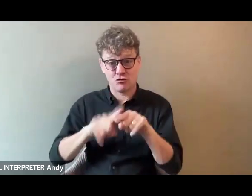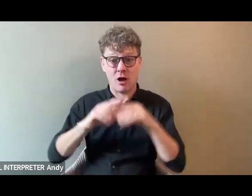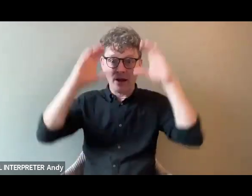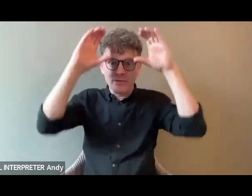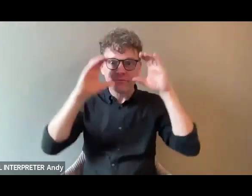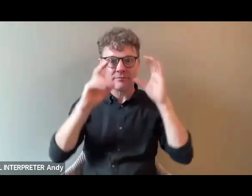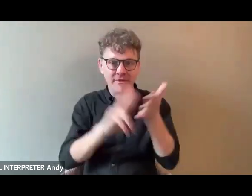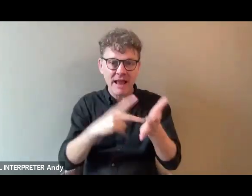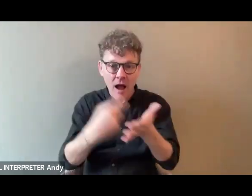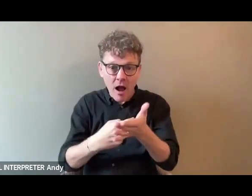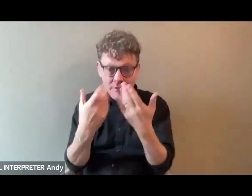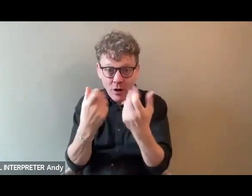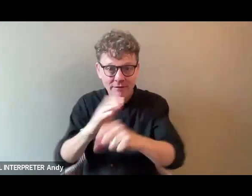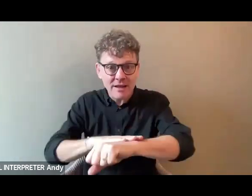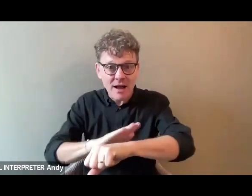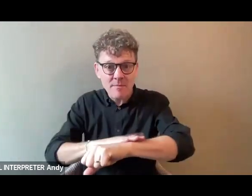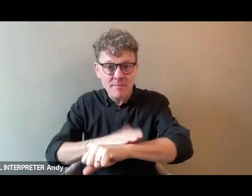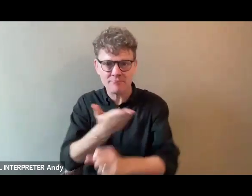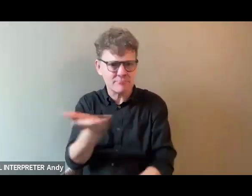you've got the time as well.